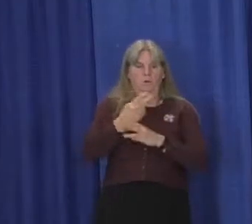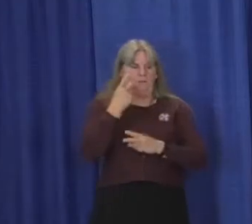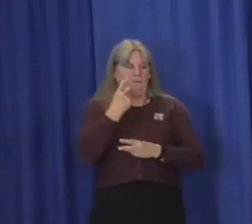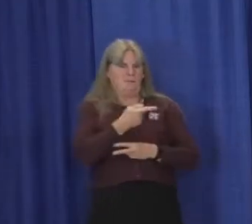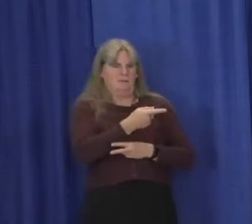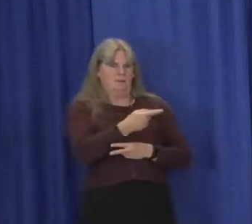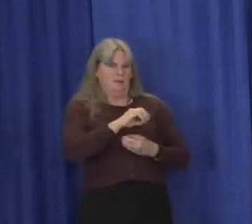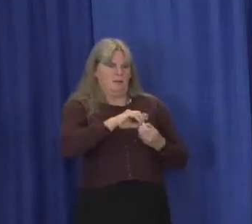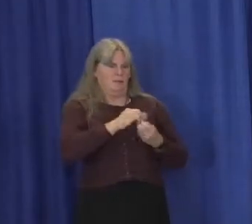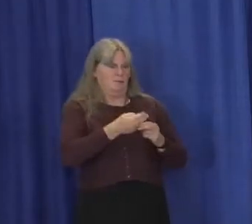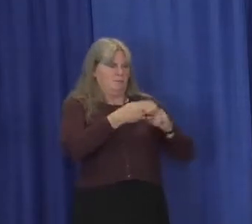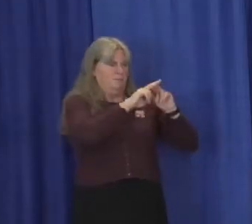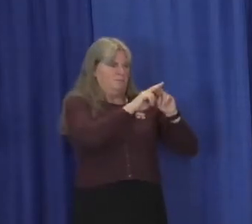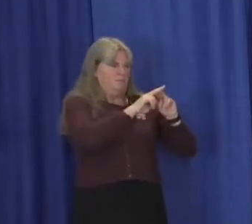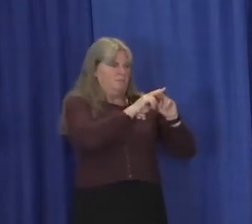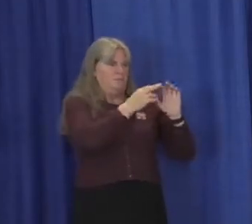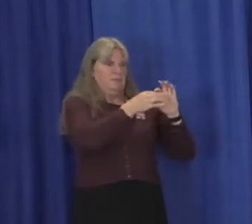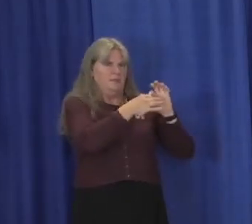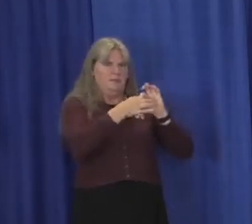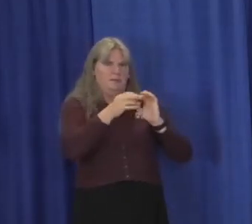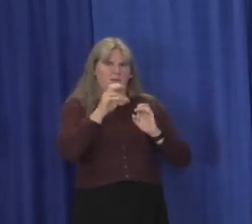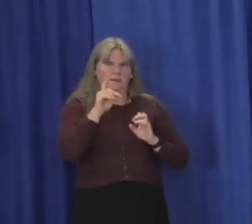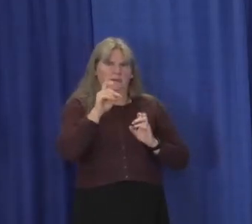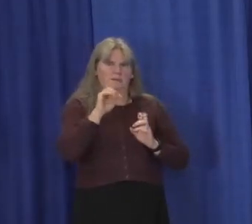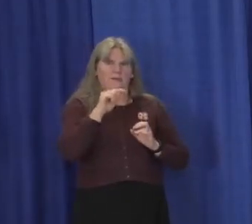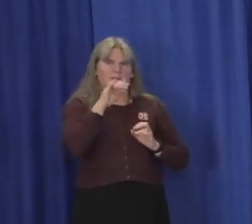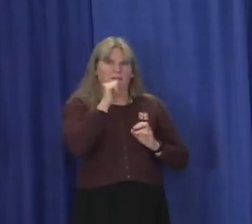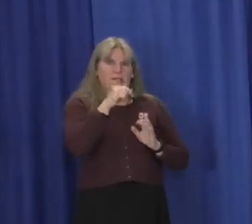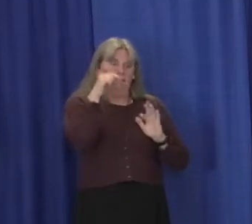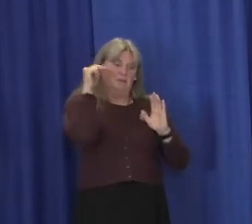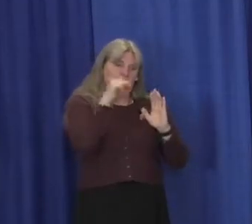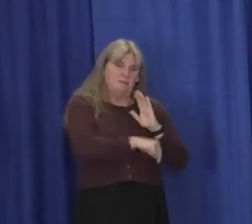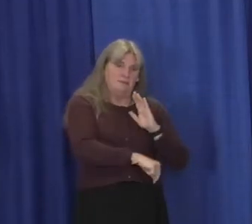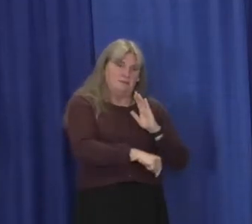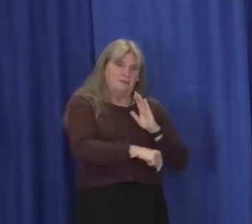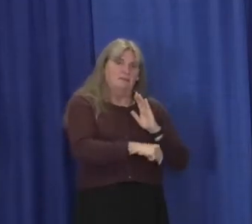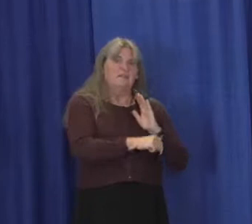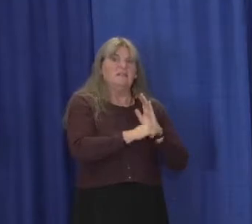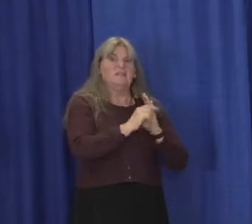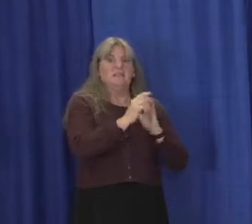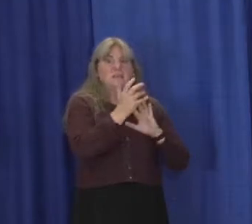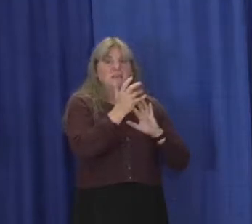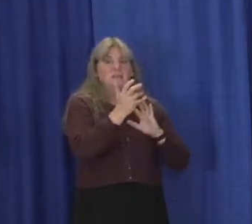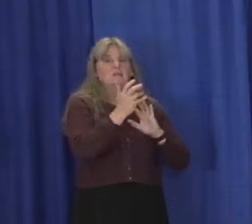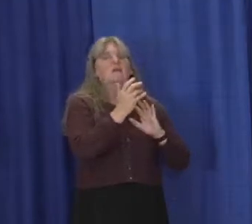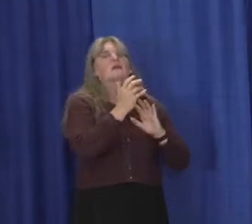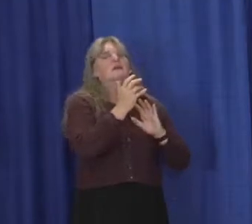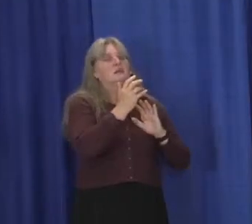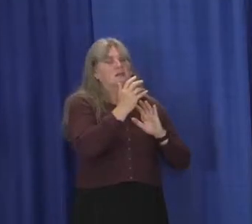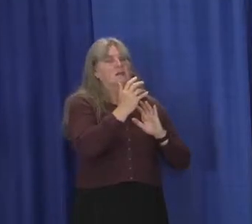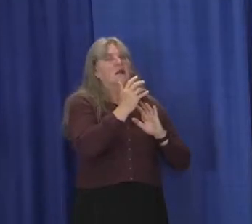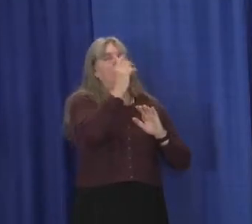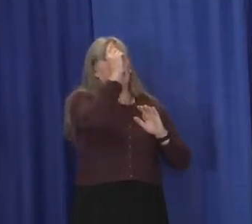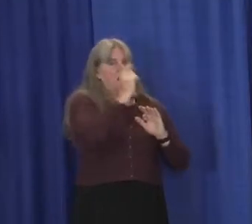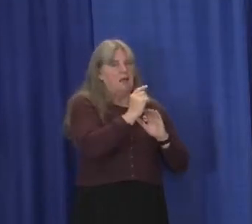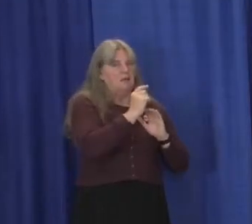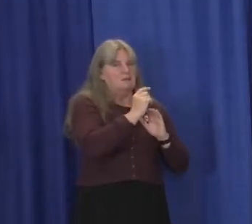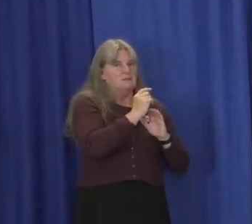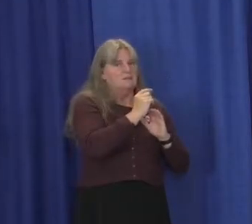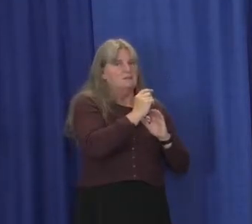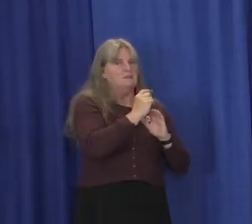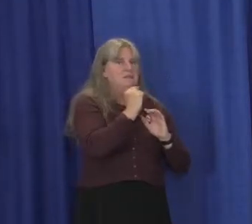case counts have risen due to Delta, the severe outcomes were many-fold lower than they were in prior